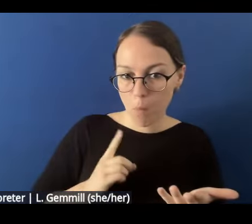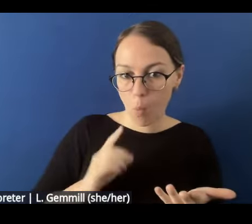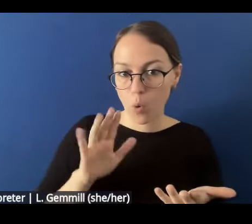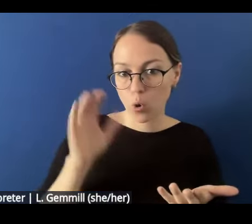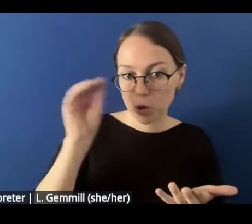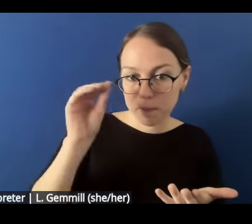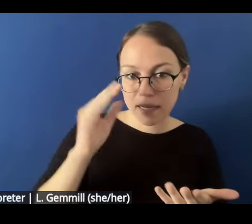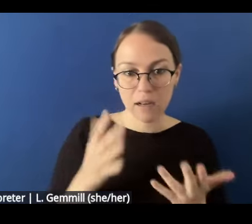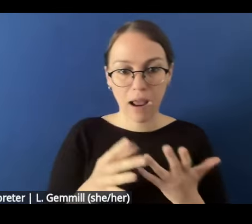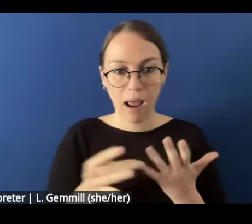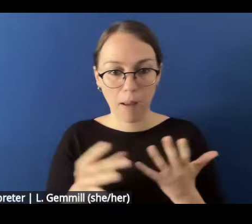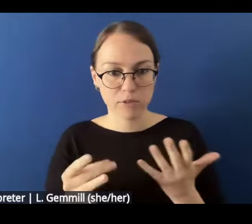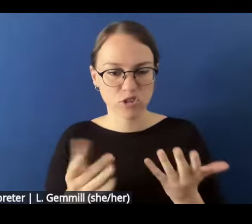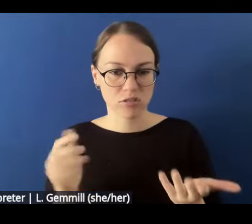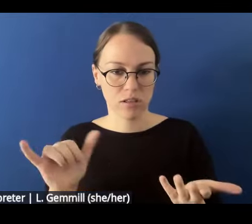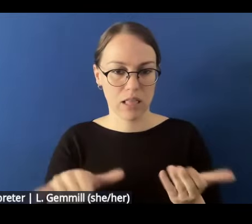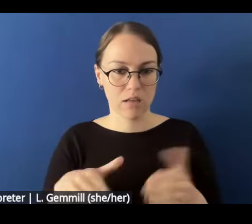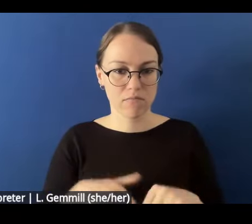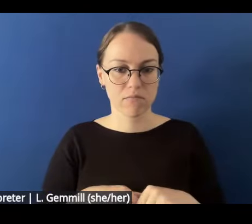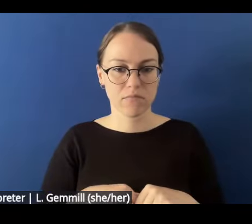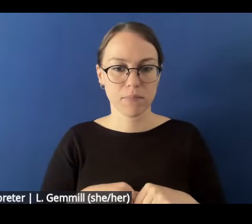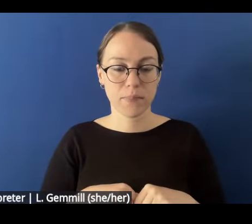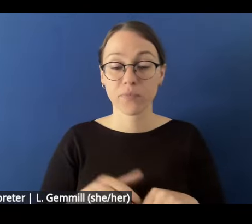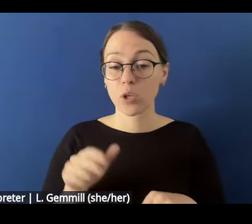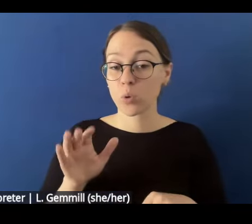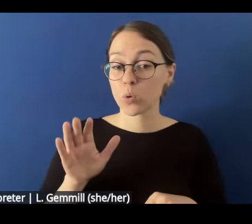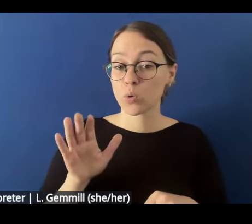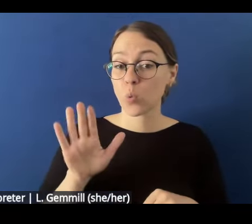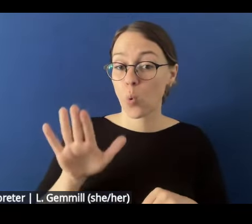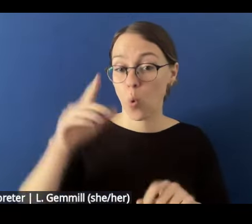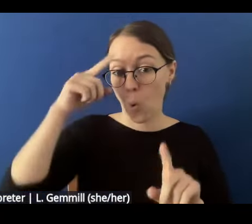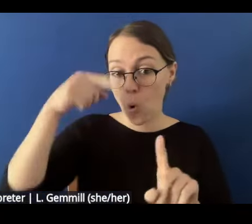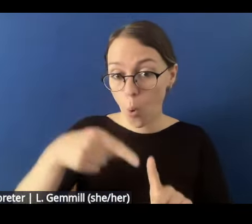be. This would be, your intention would be to put it into the new